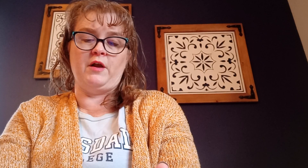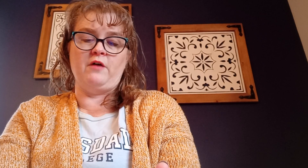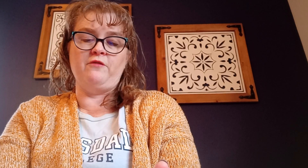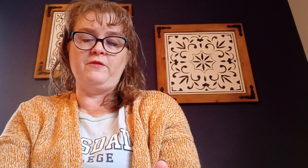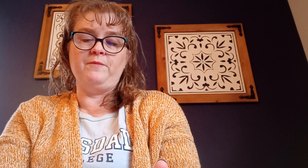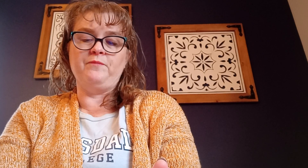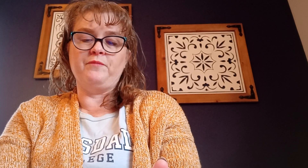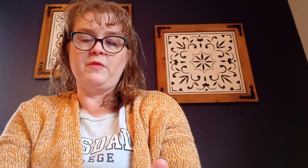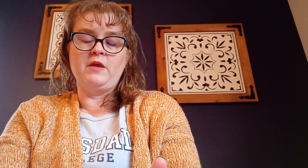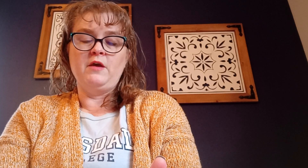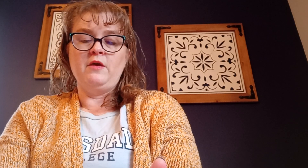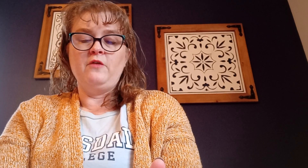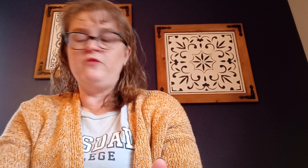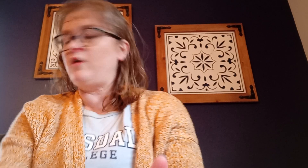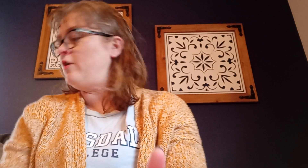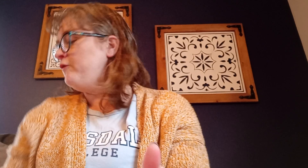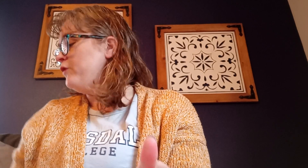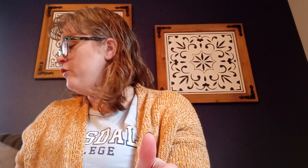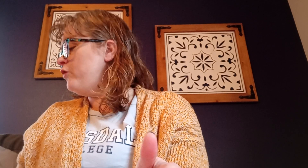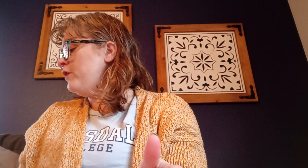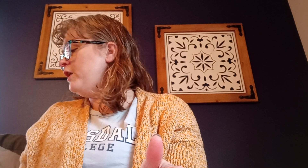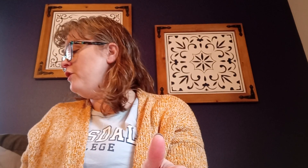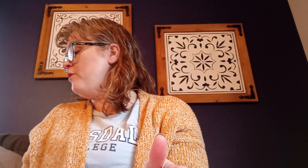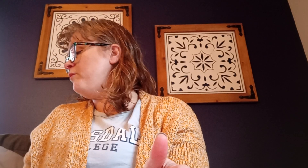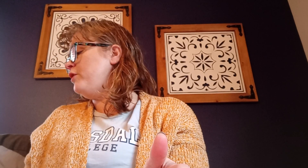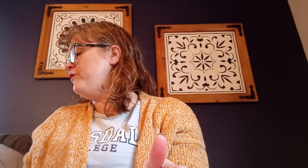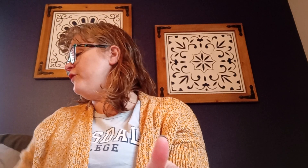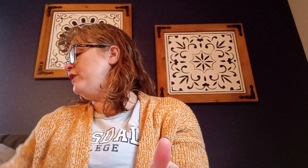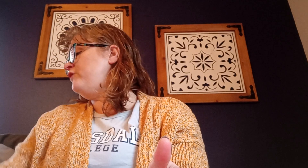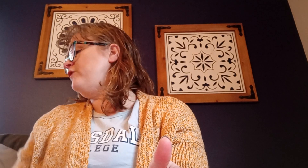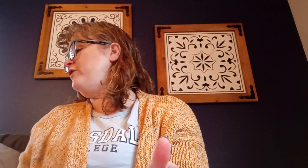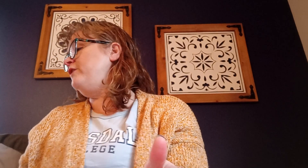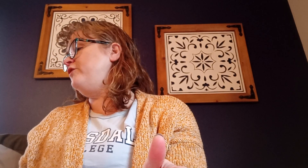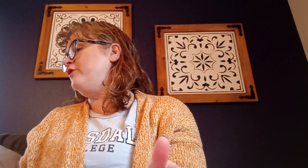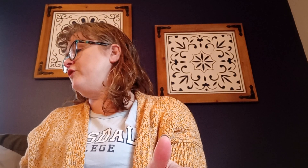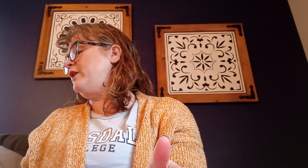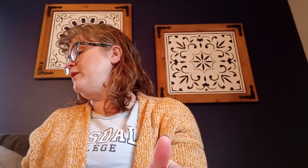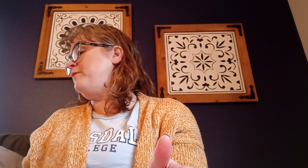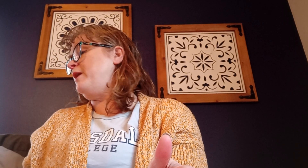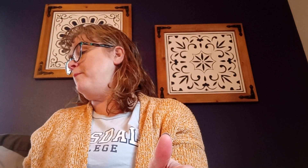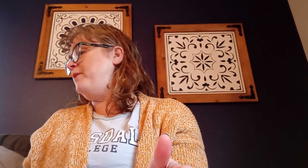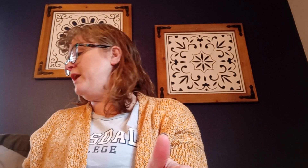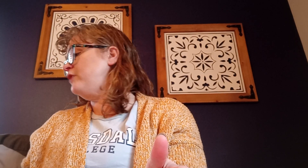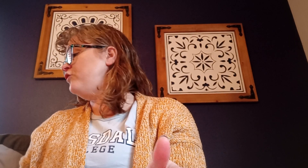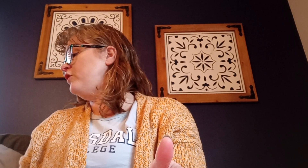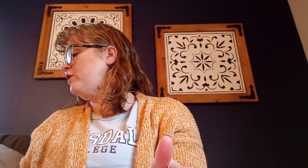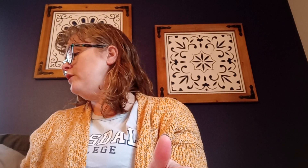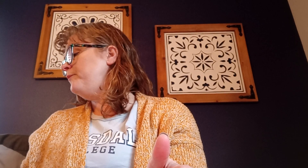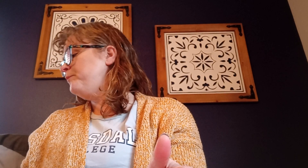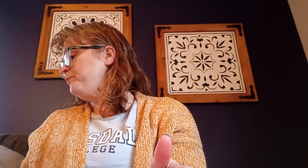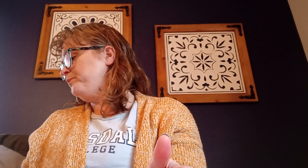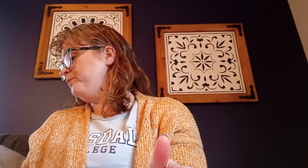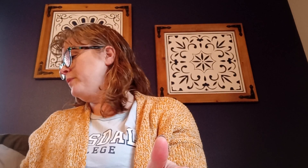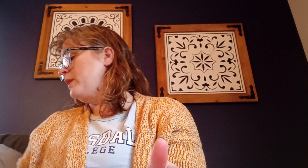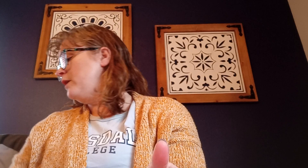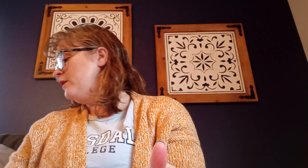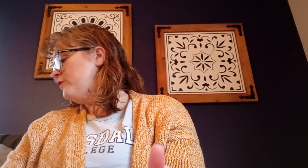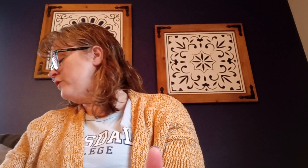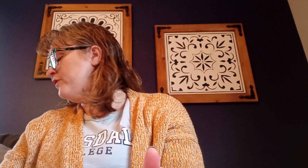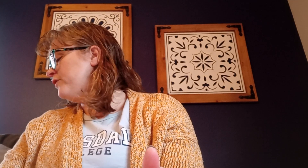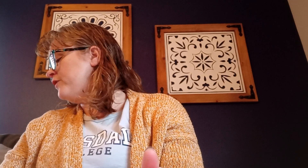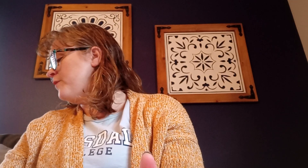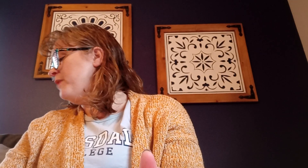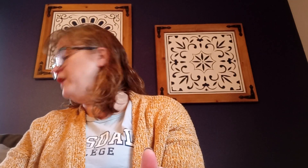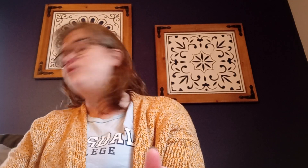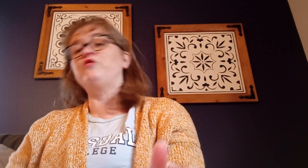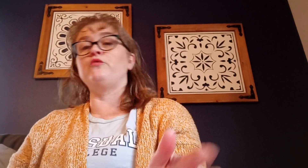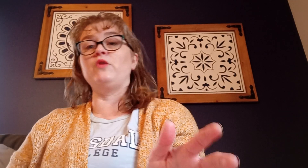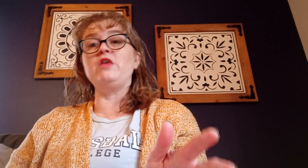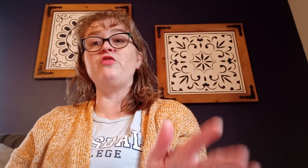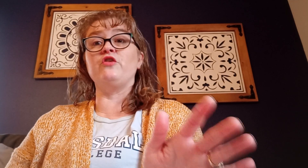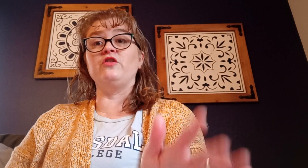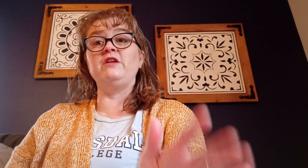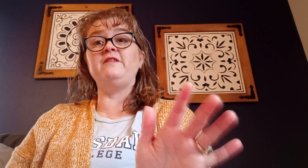runoff. So if you look in your book for each of these, there's going to be a picture. So this is on page